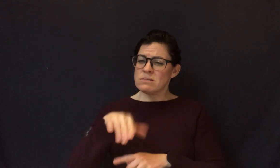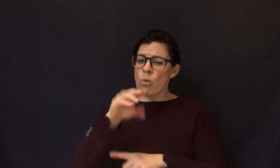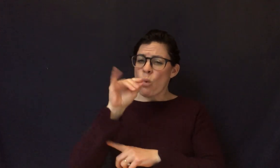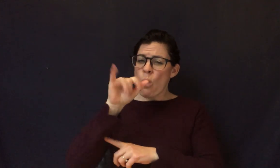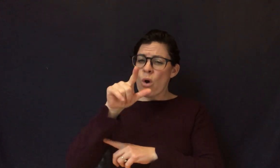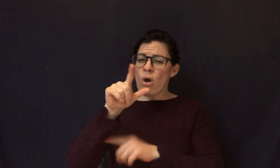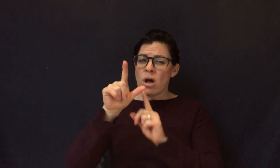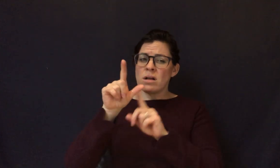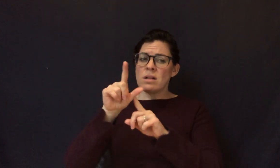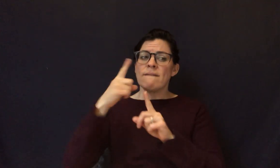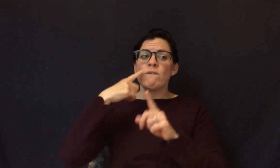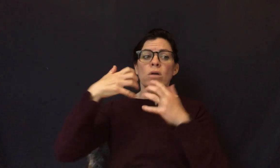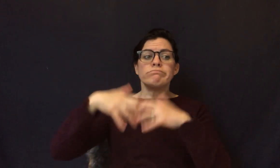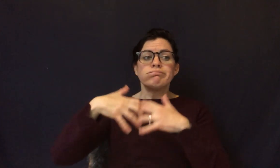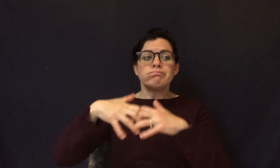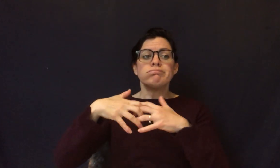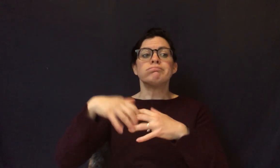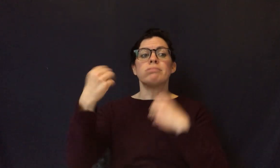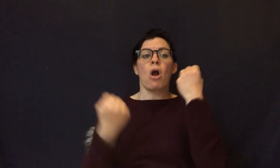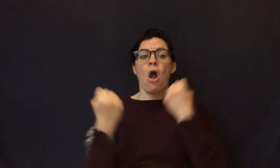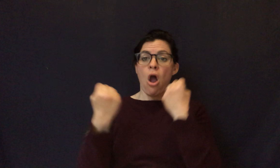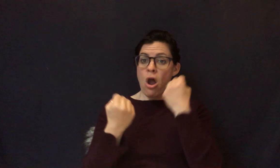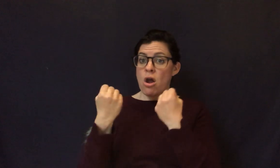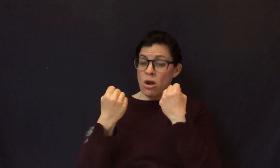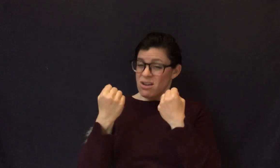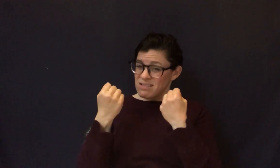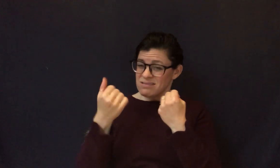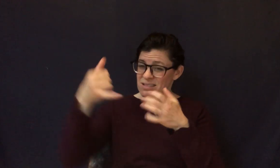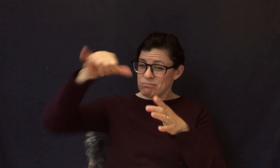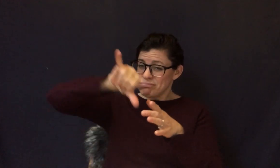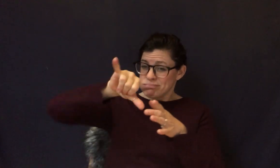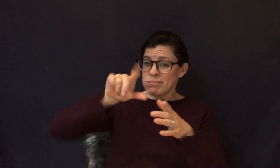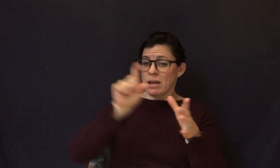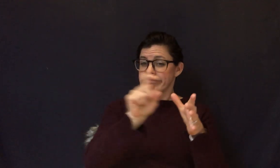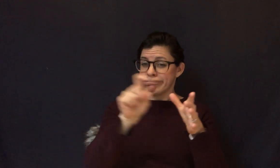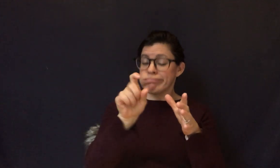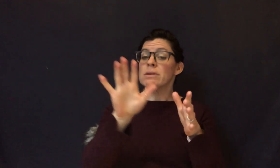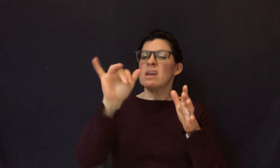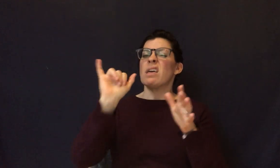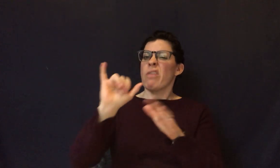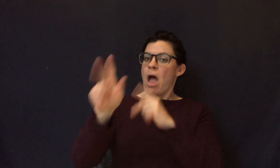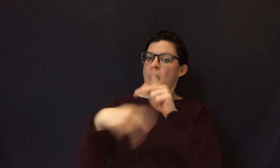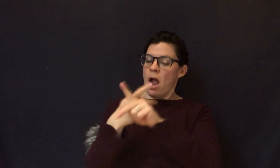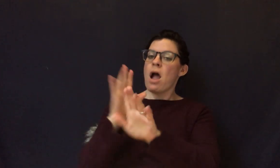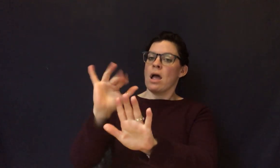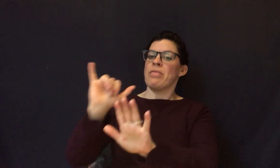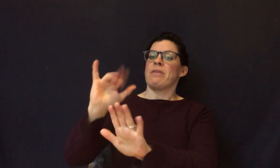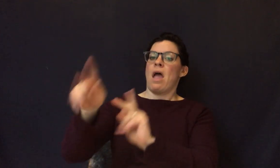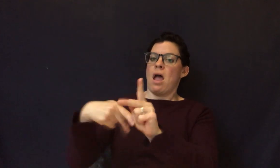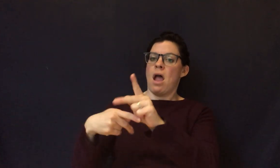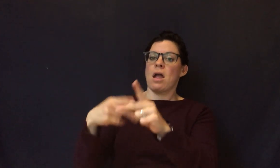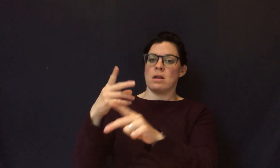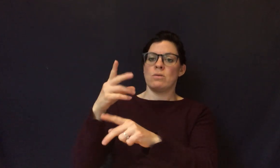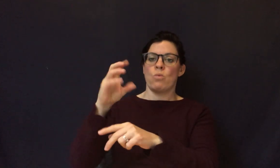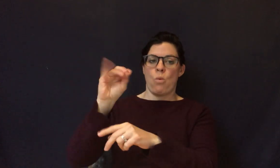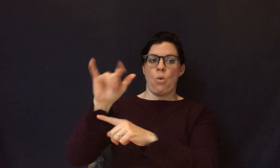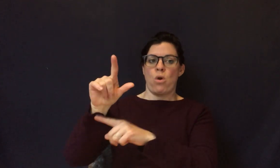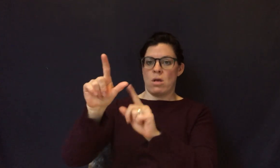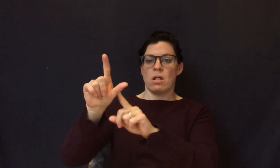to as a type B fire. All right. Oil-based paints, solvents. Solvents would be